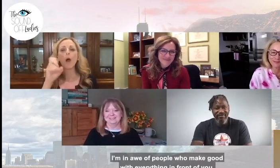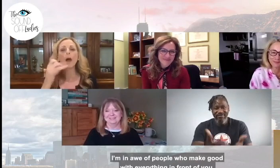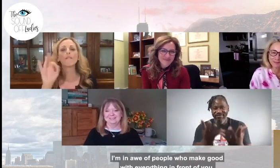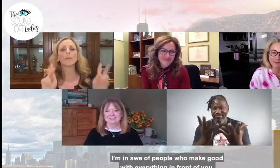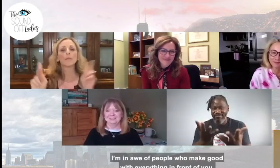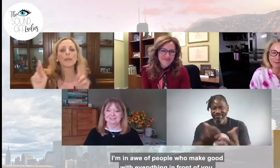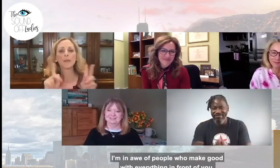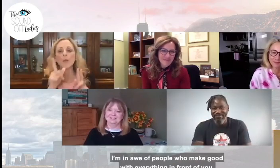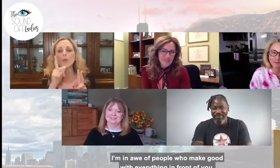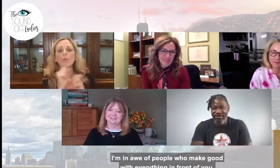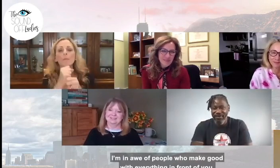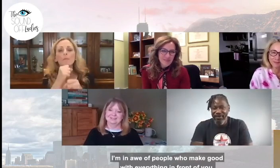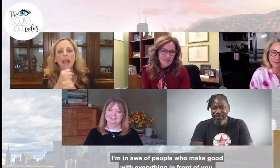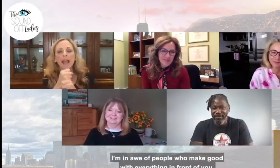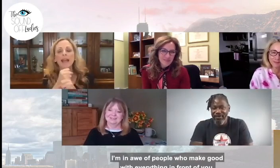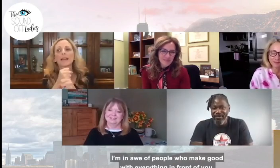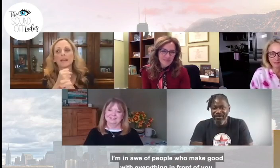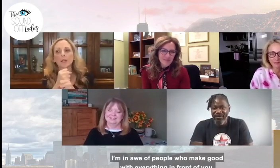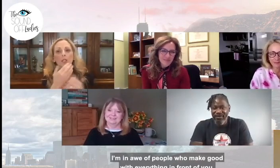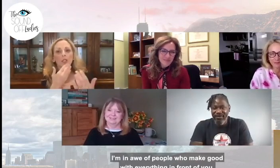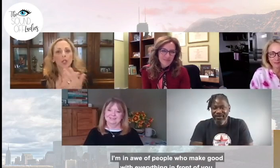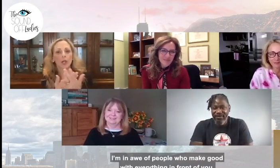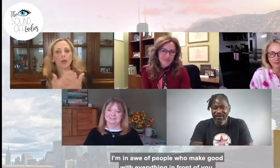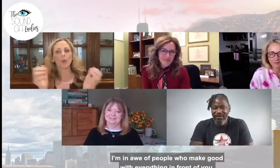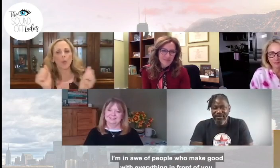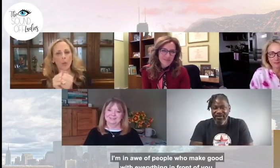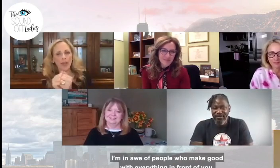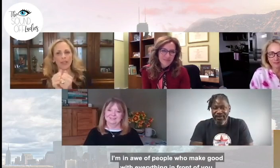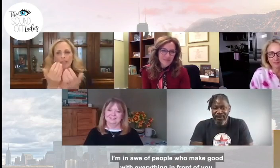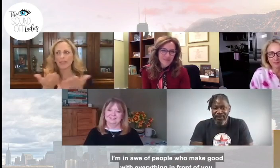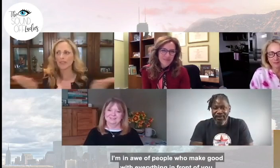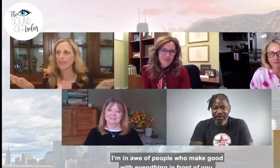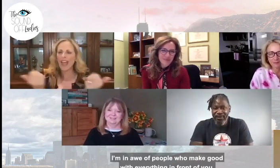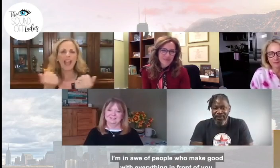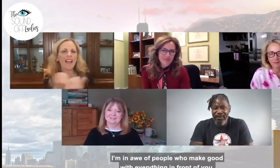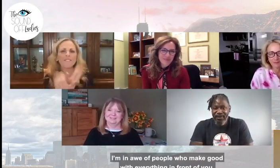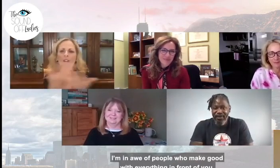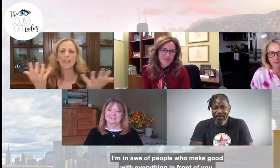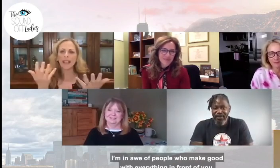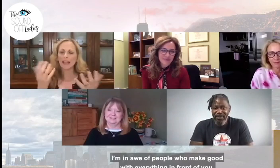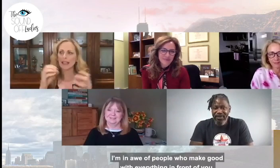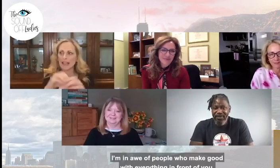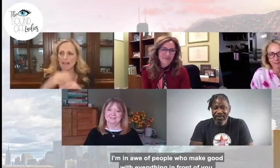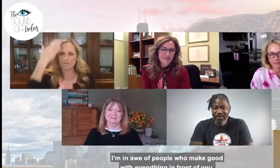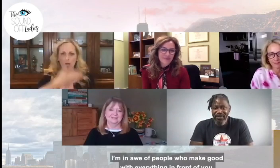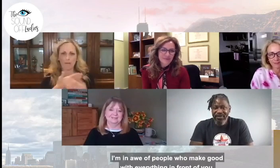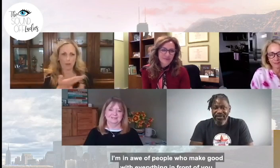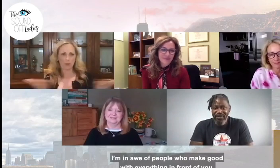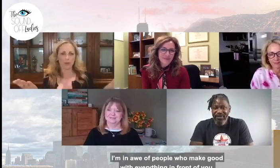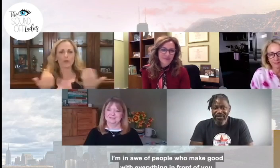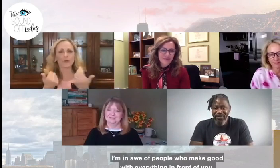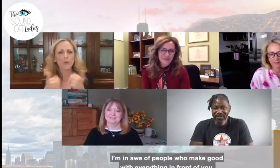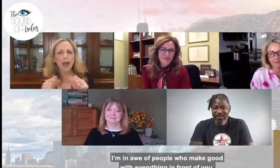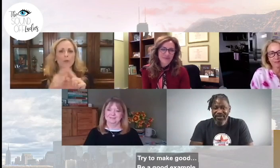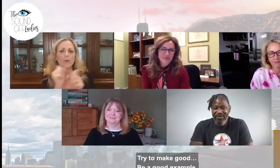ladies here who make everything good with everything in front of you,